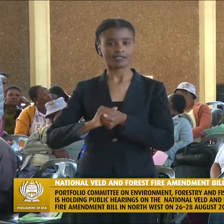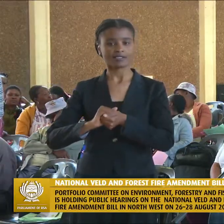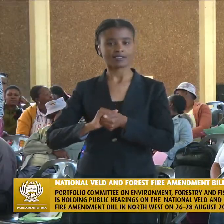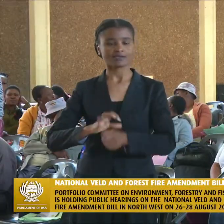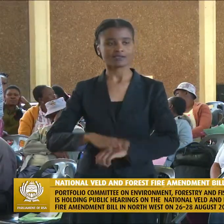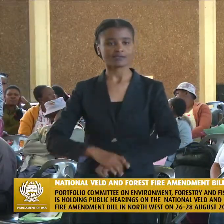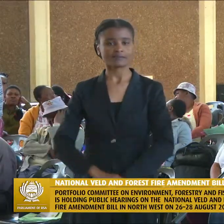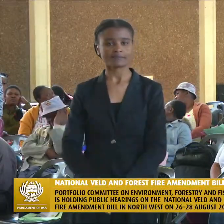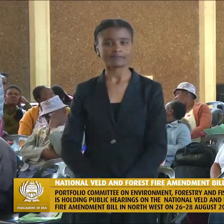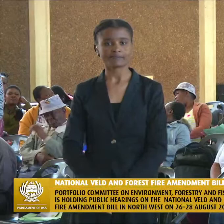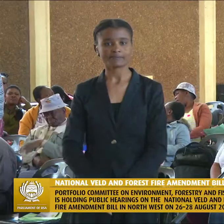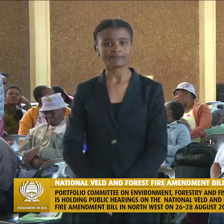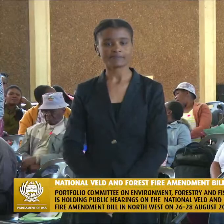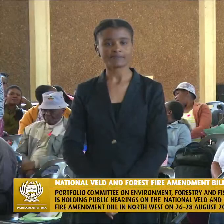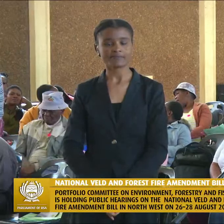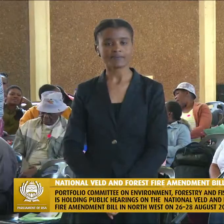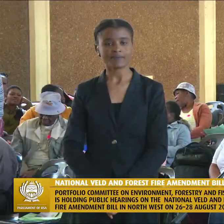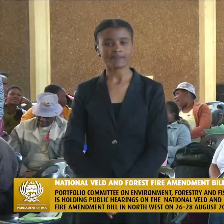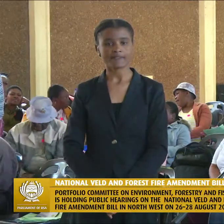or associations